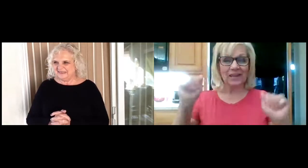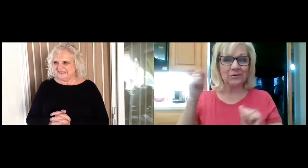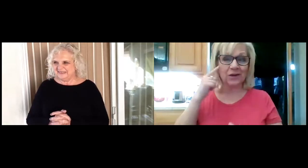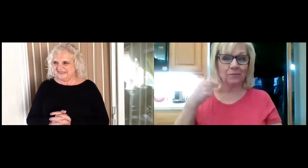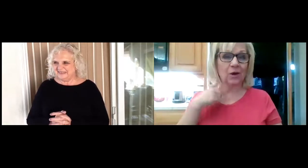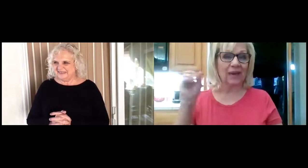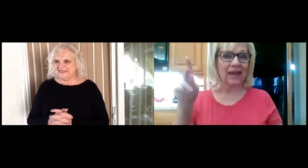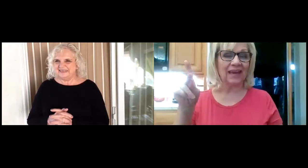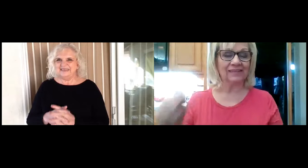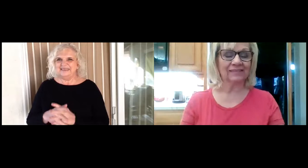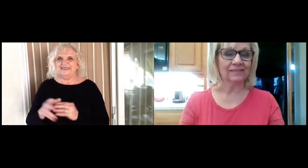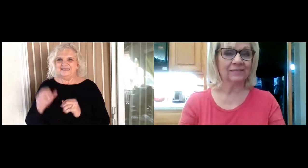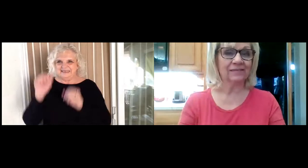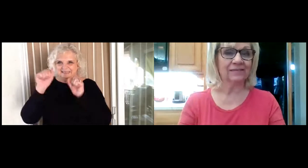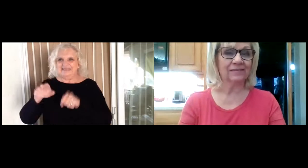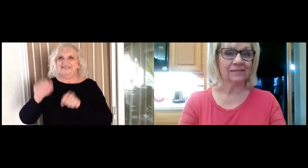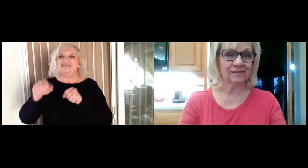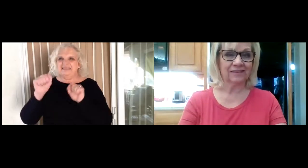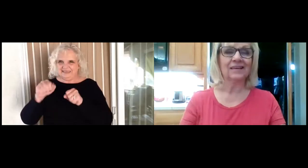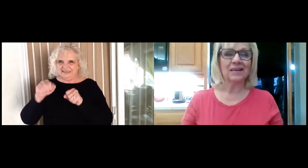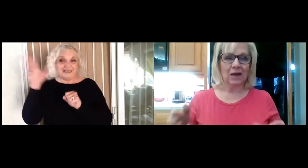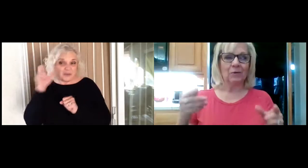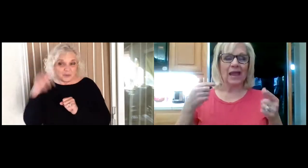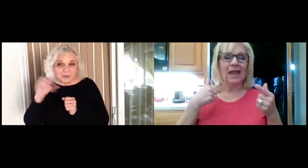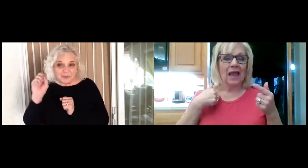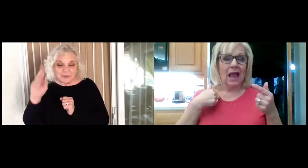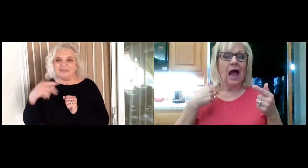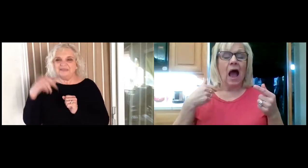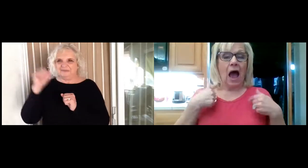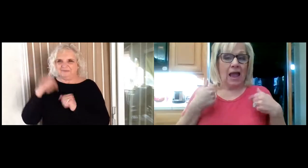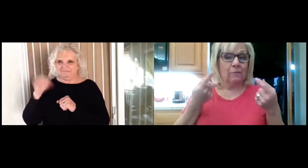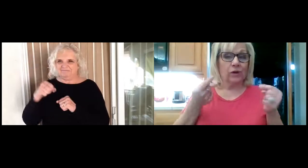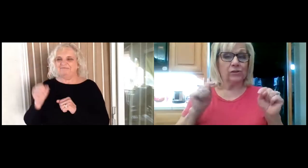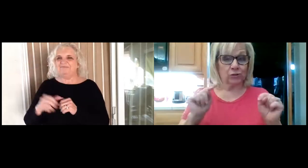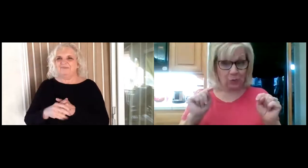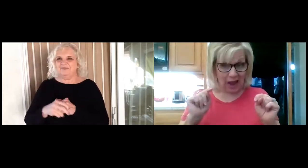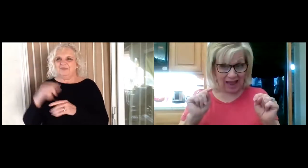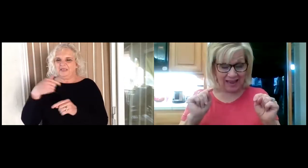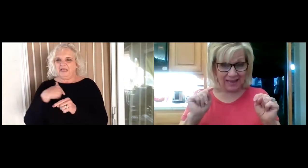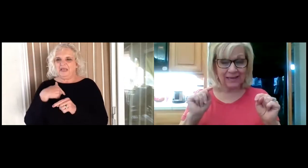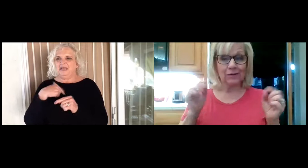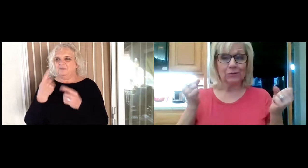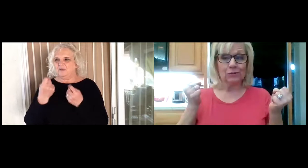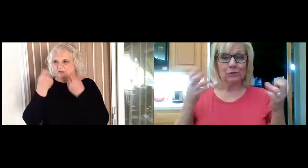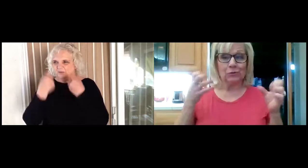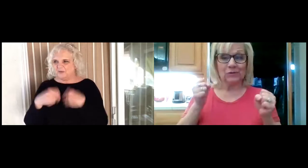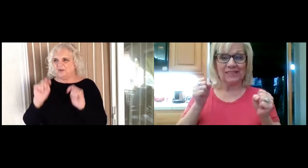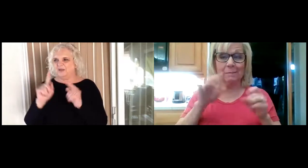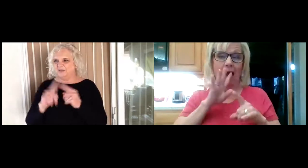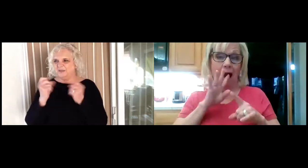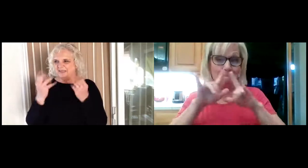Hello, can you hear me okay? Yes, ma'am. Okay. I am going to try